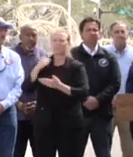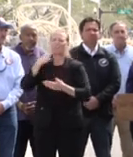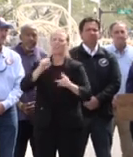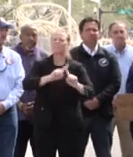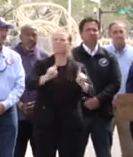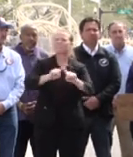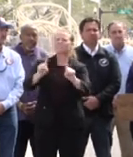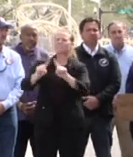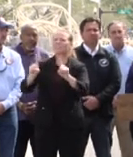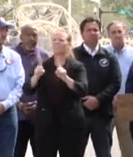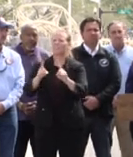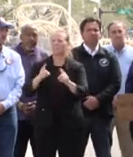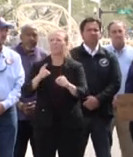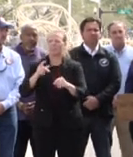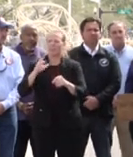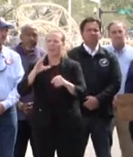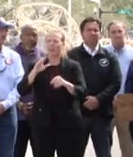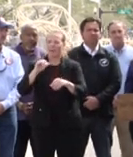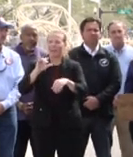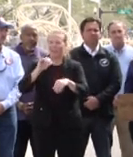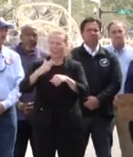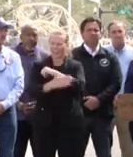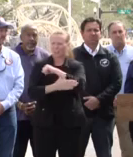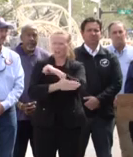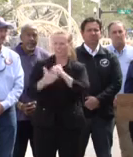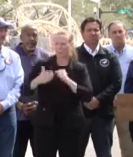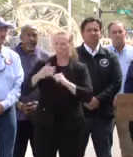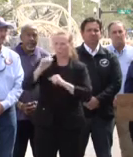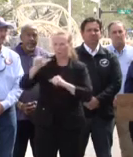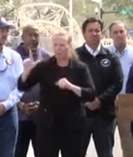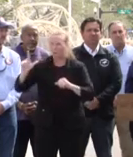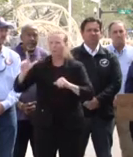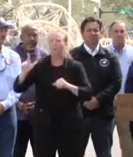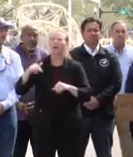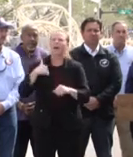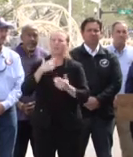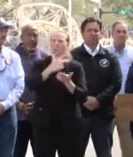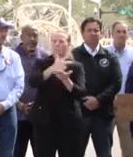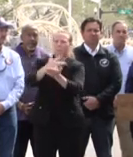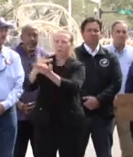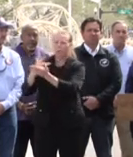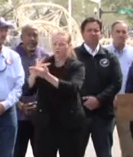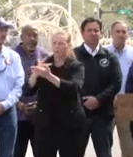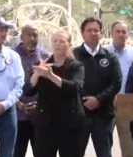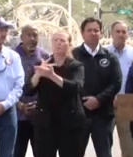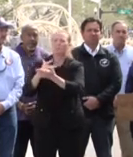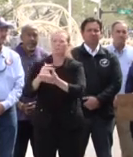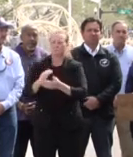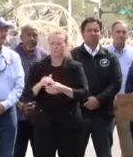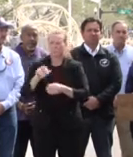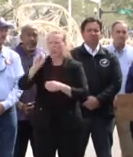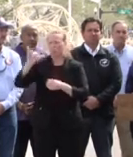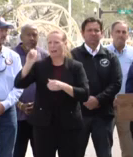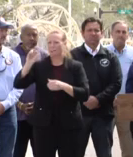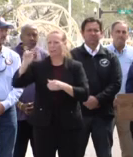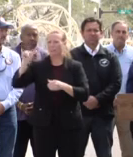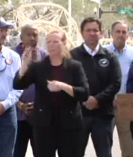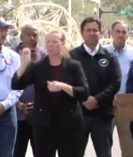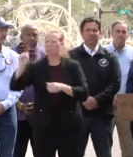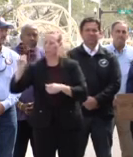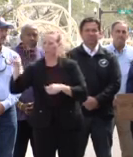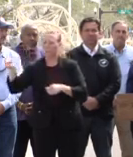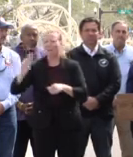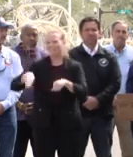Countryside Mall. We will also have parking at Raymond James. And of course, we also have